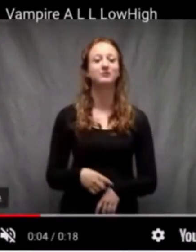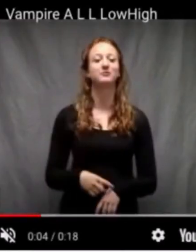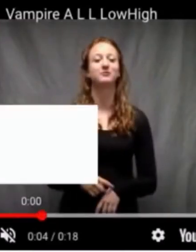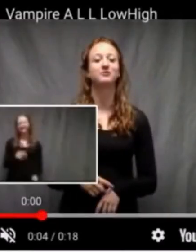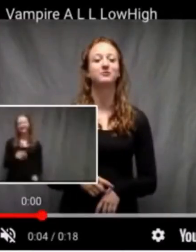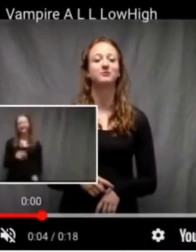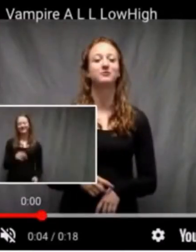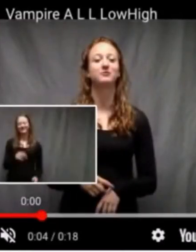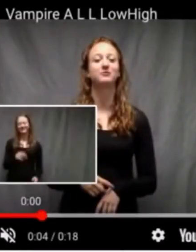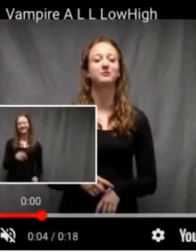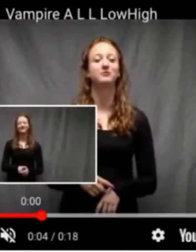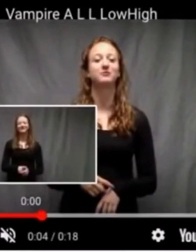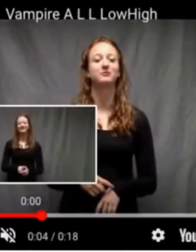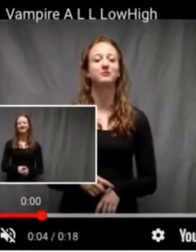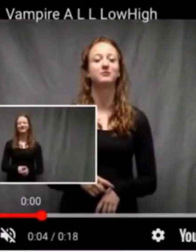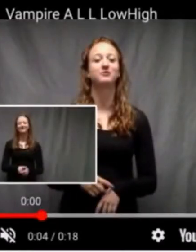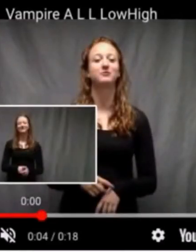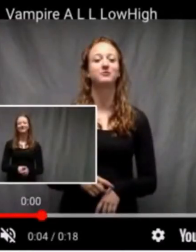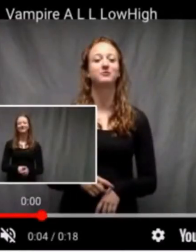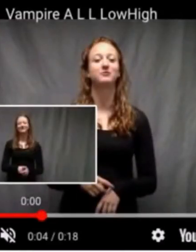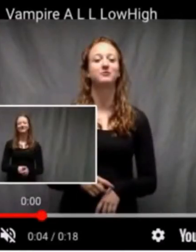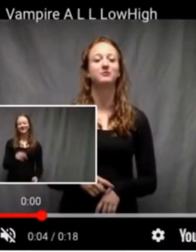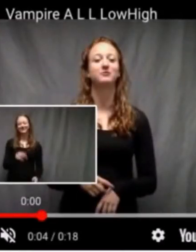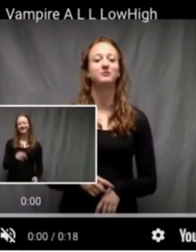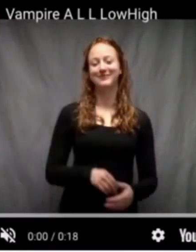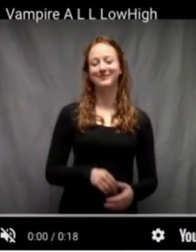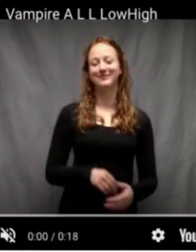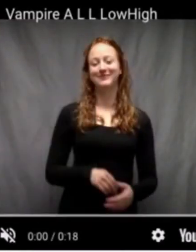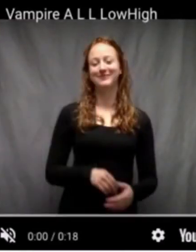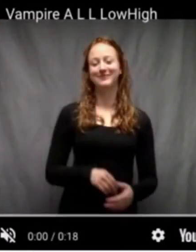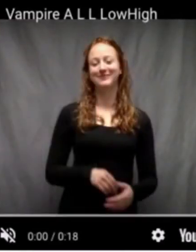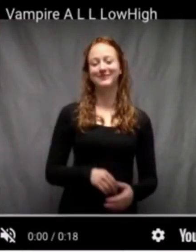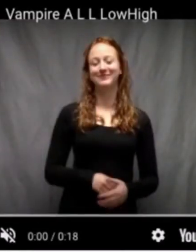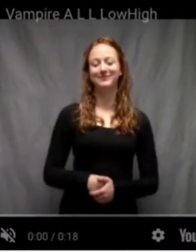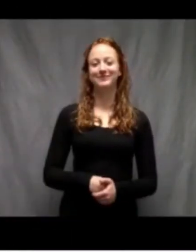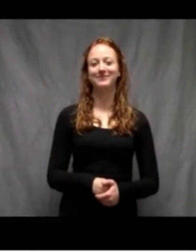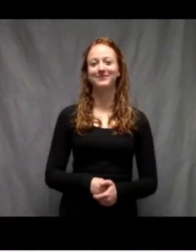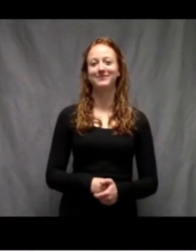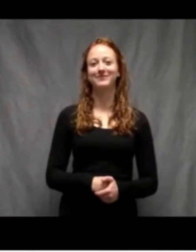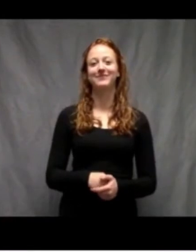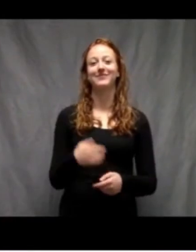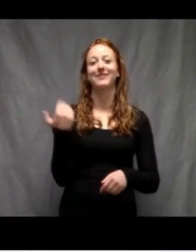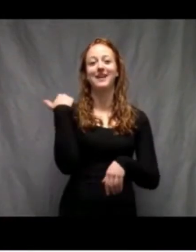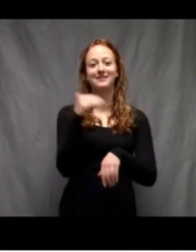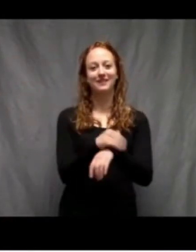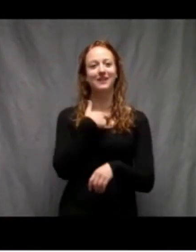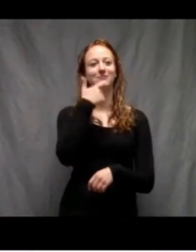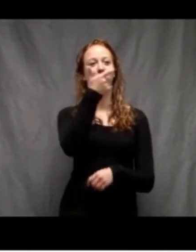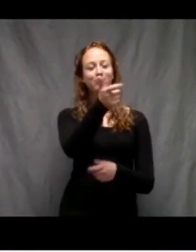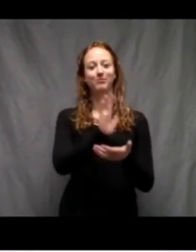Right, I forget, this one doesn't have the caption, so I'm going to speak them while she's saying them. So she says something like,